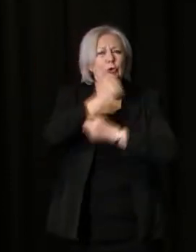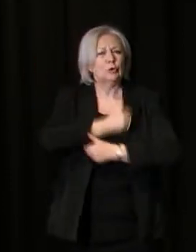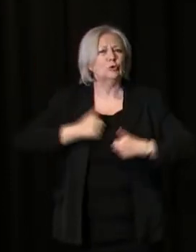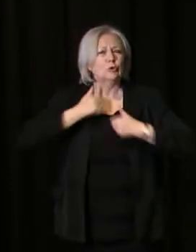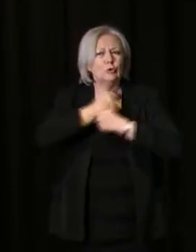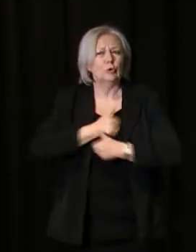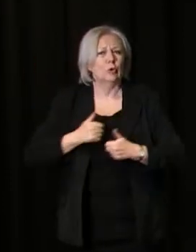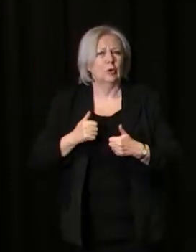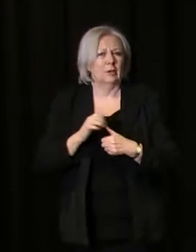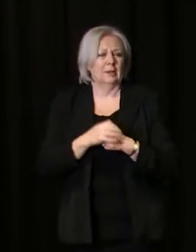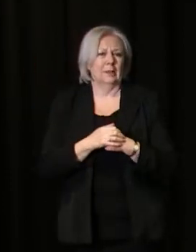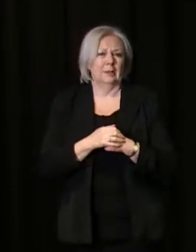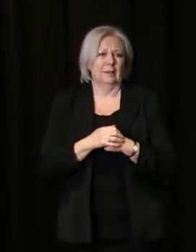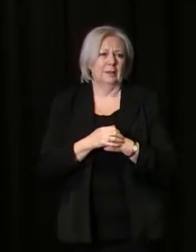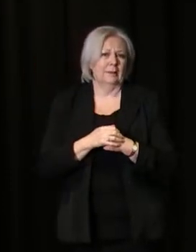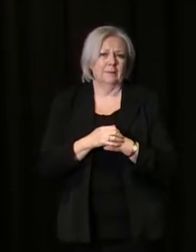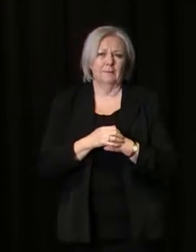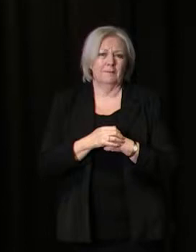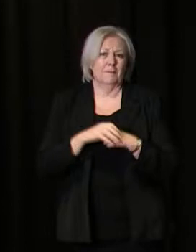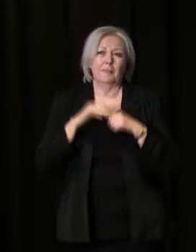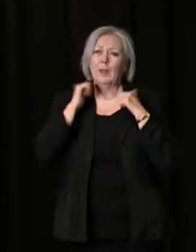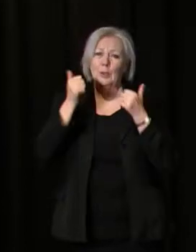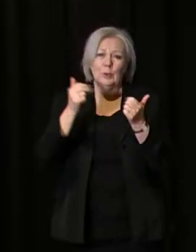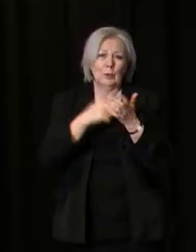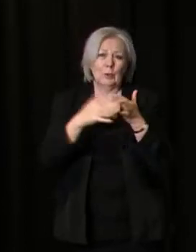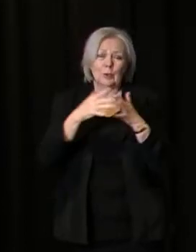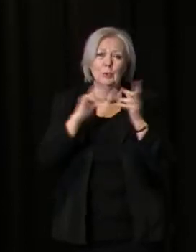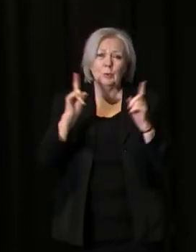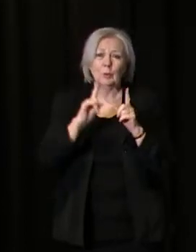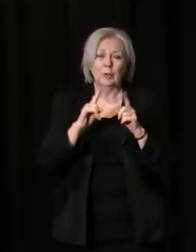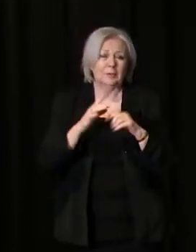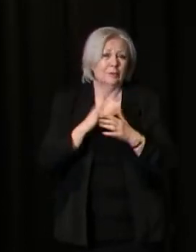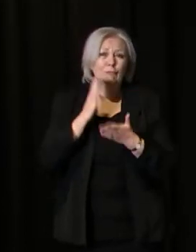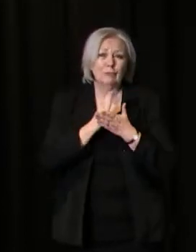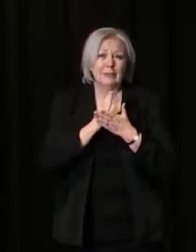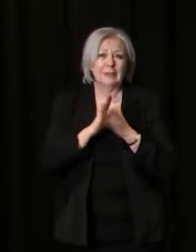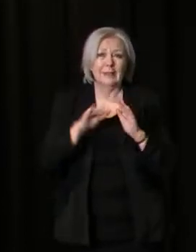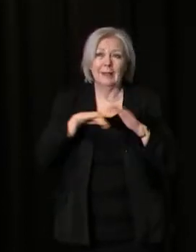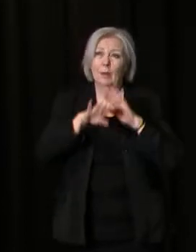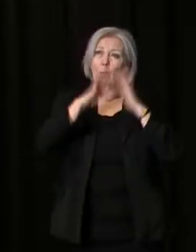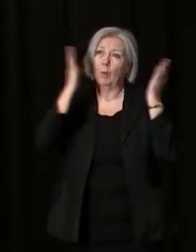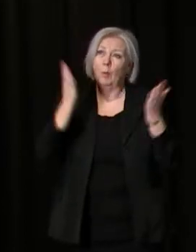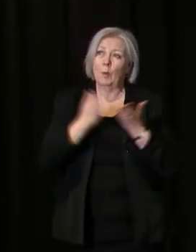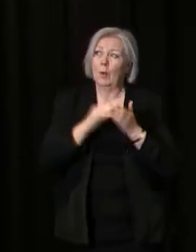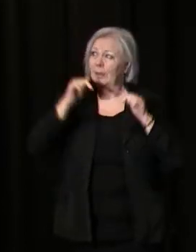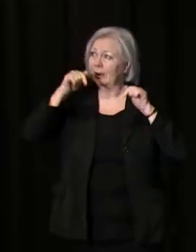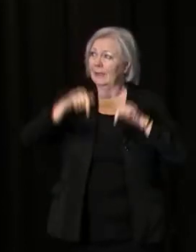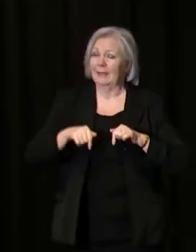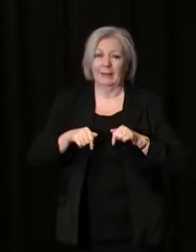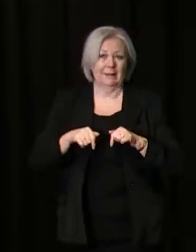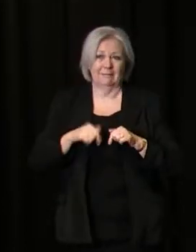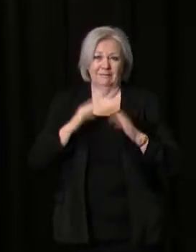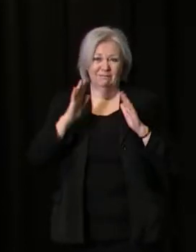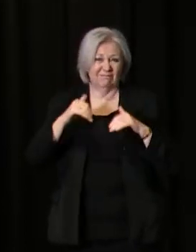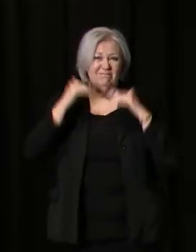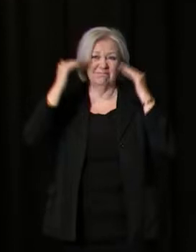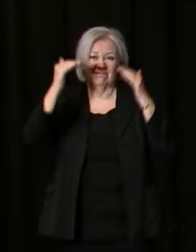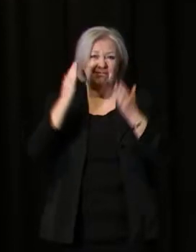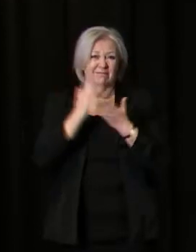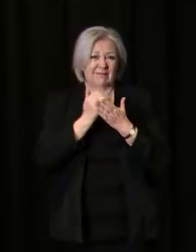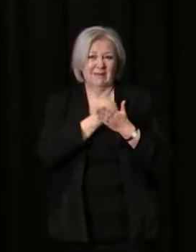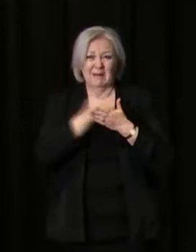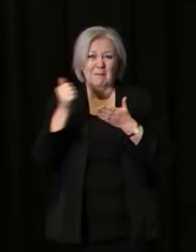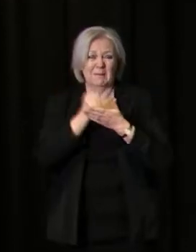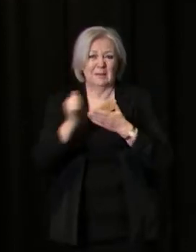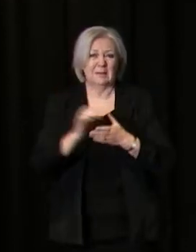is we're going to finish up being one of the most highly vaccinated places anywhere in the world. The other good news, of course, is that